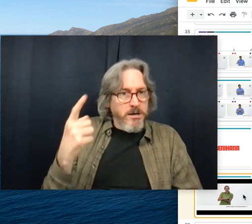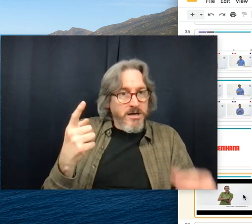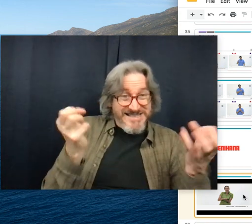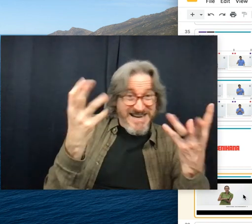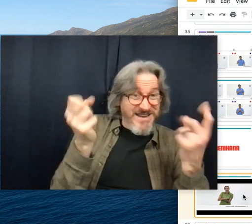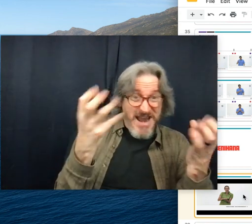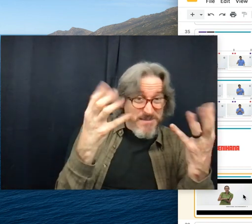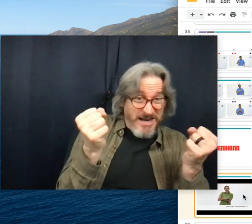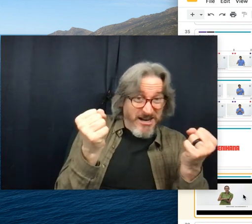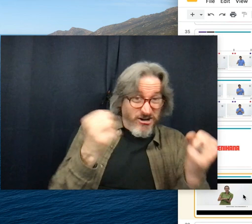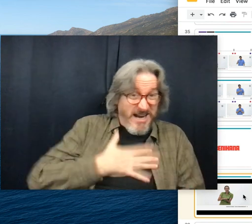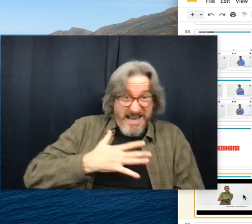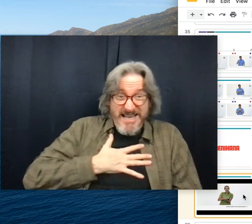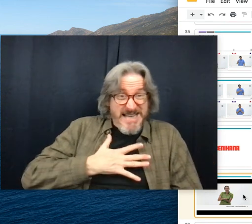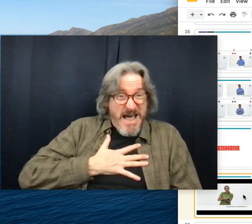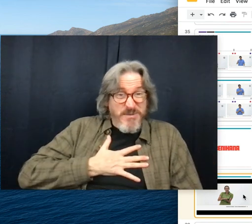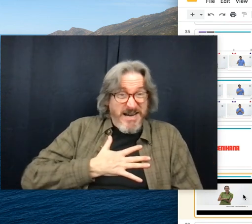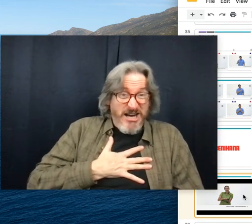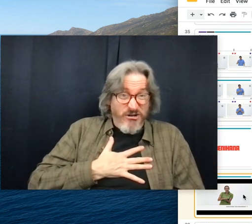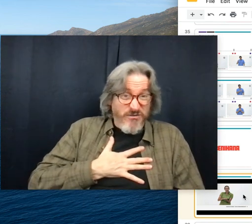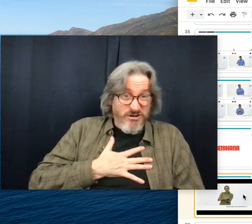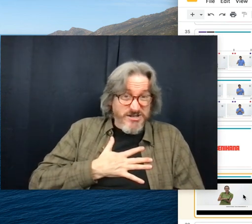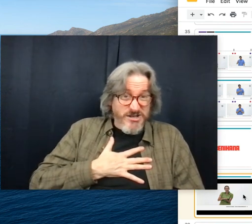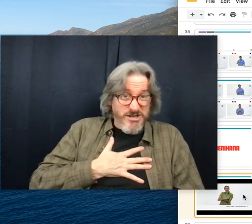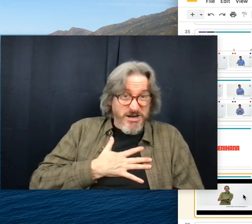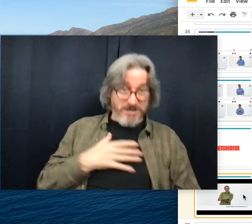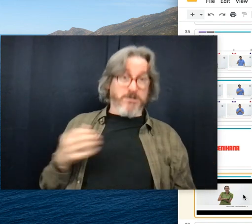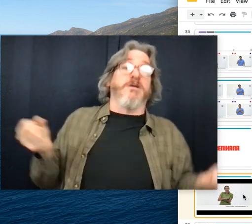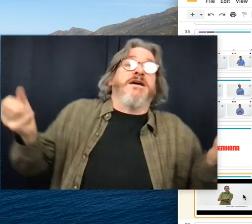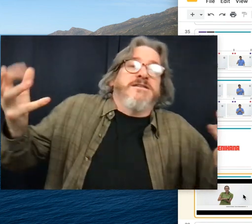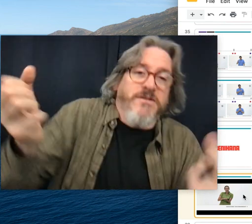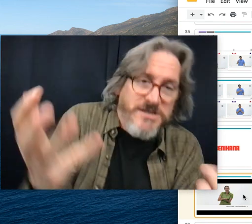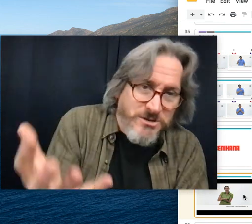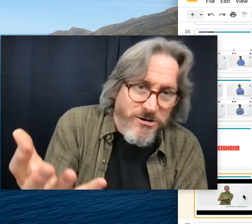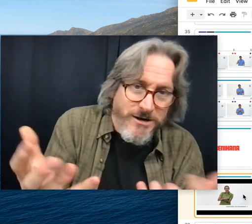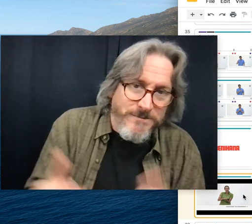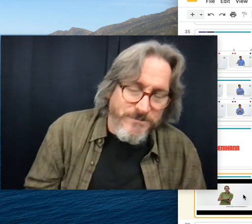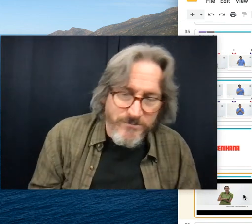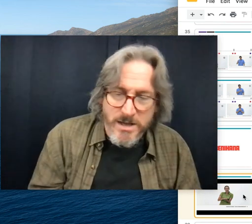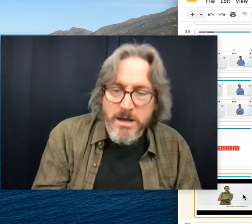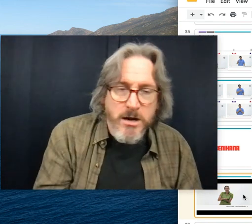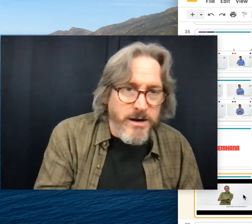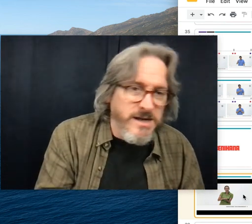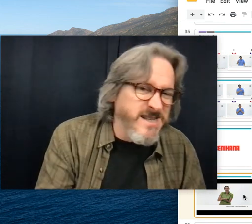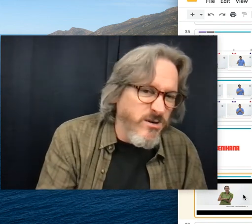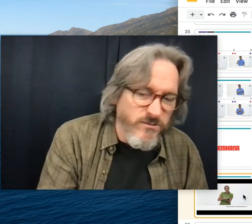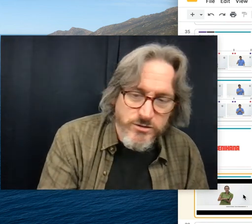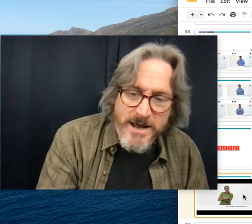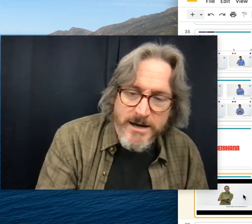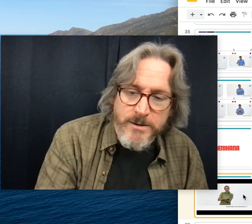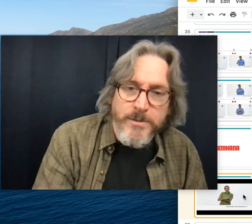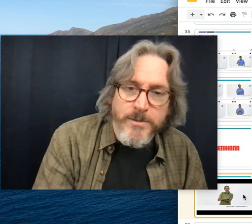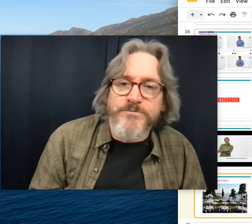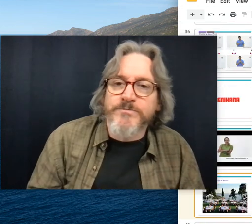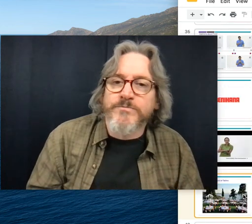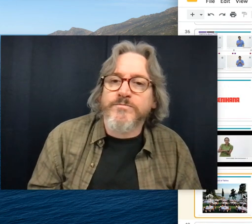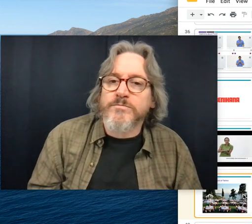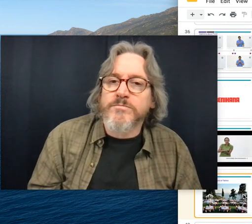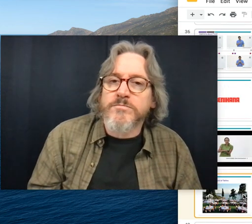here. It's not even happening here. It's happening here first, because you've got to be like, oh, I got to tell this story. Okay, I sound overdramatic,